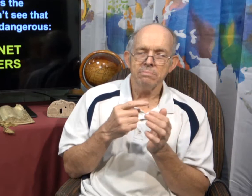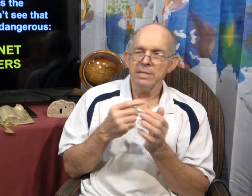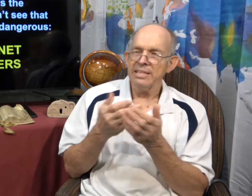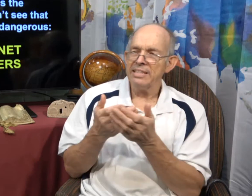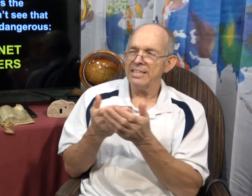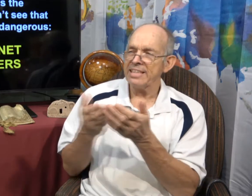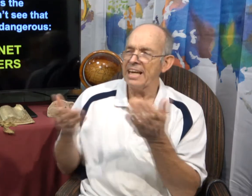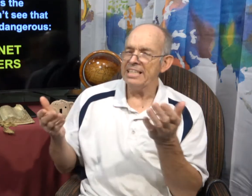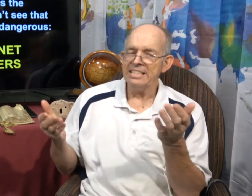Sometimes the thing